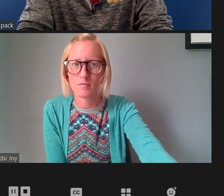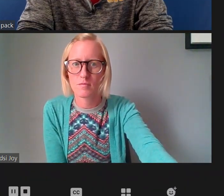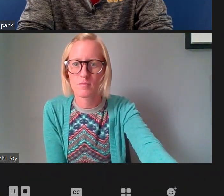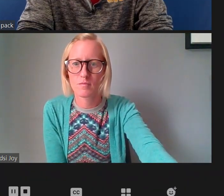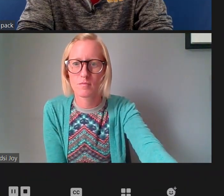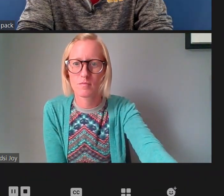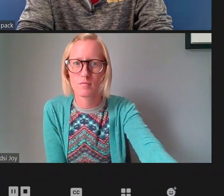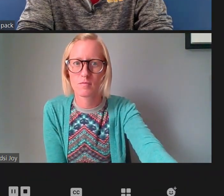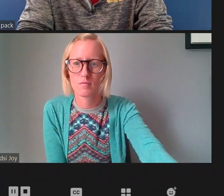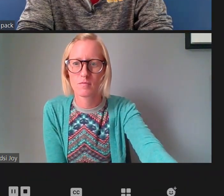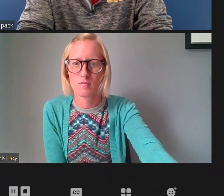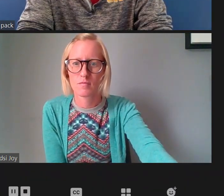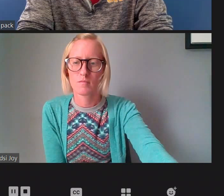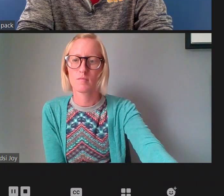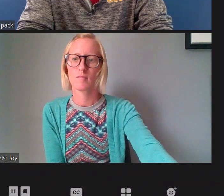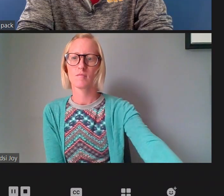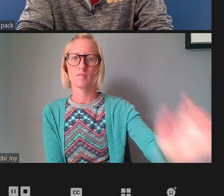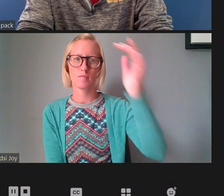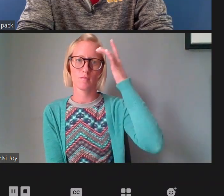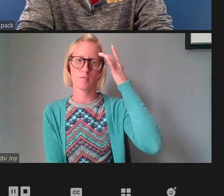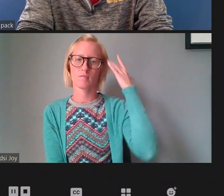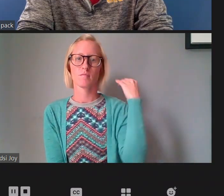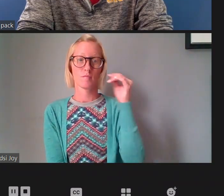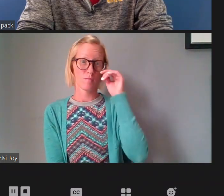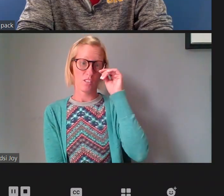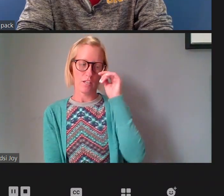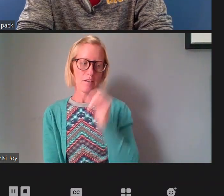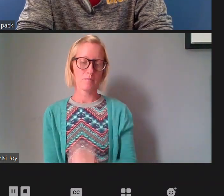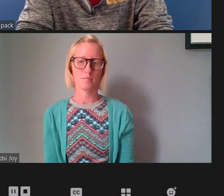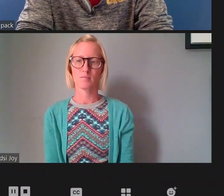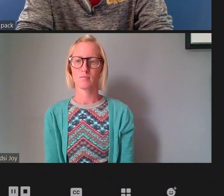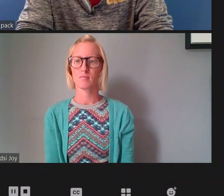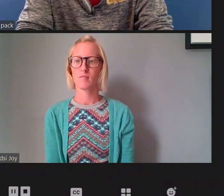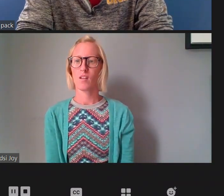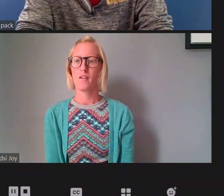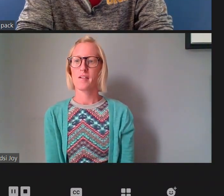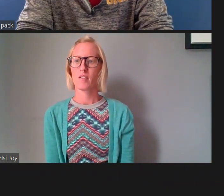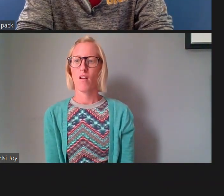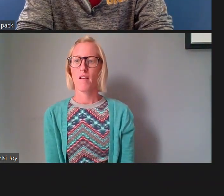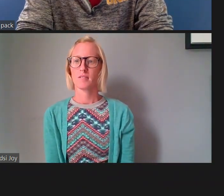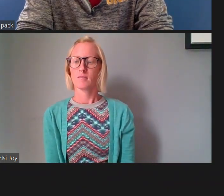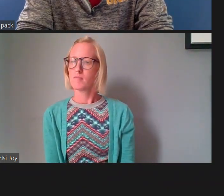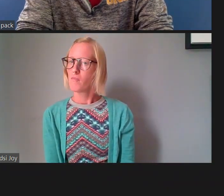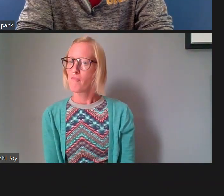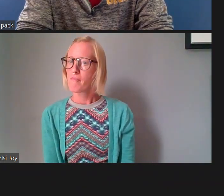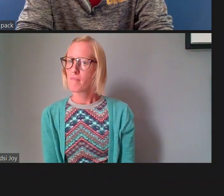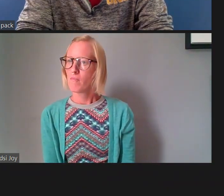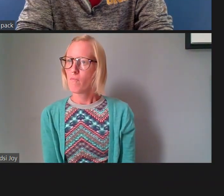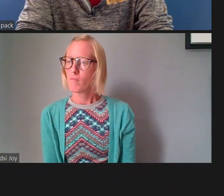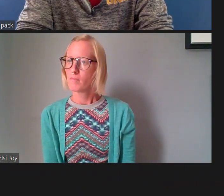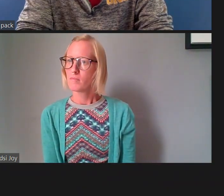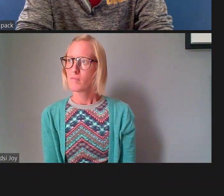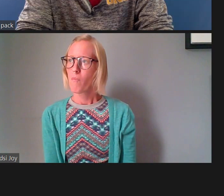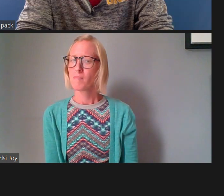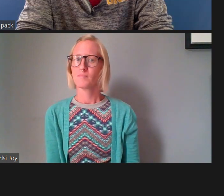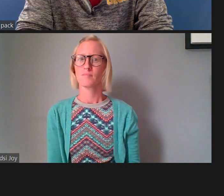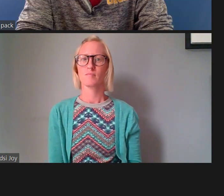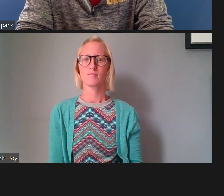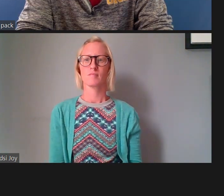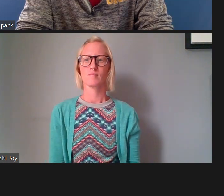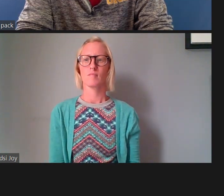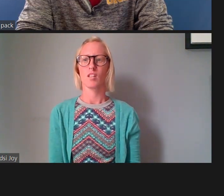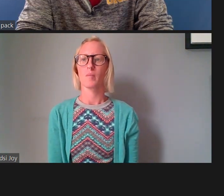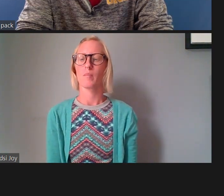up the bar. Now I don't know where we are. Okay. Mist. We may stay here till we